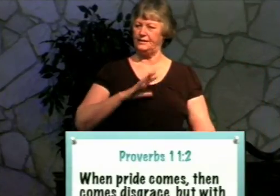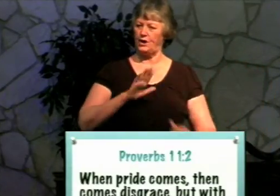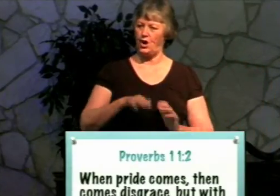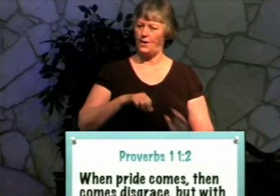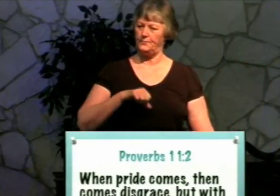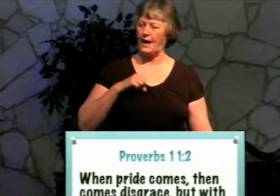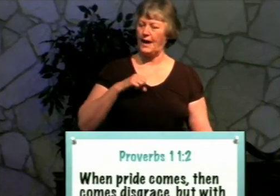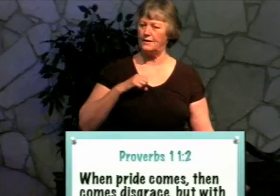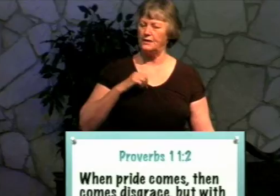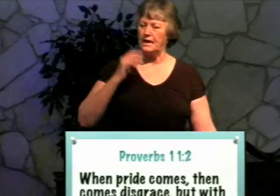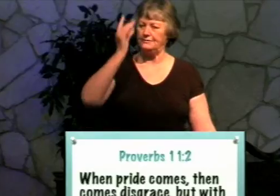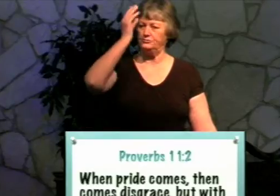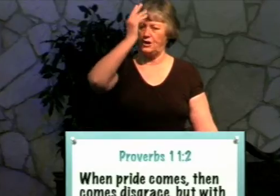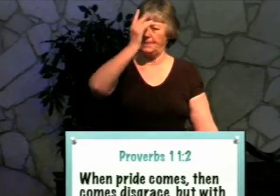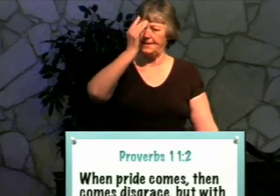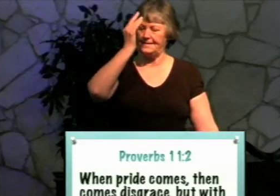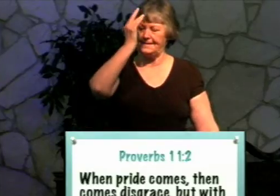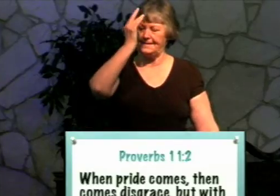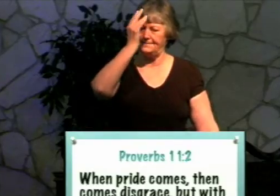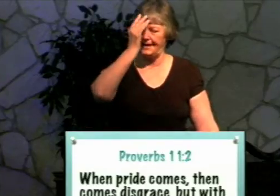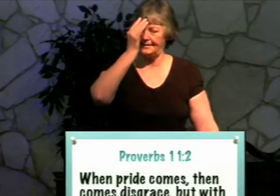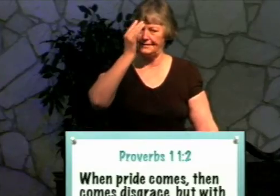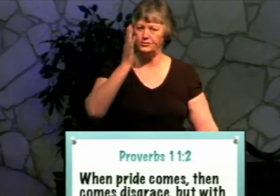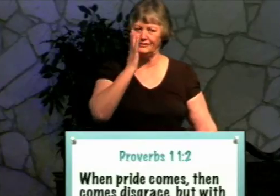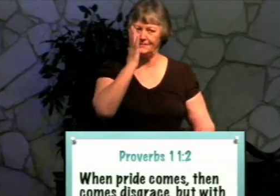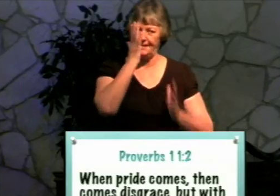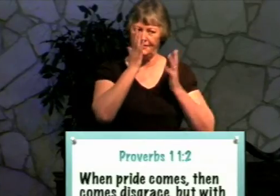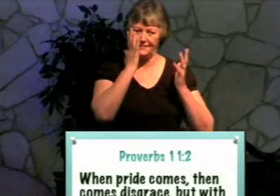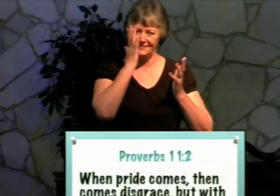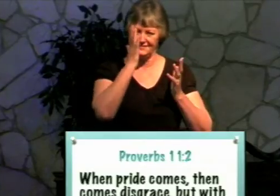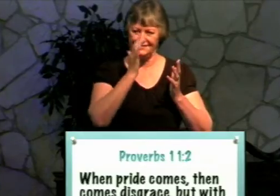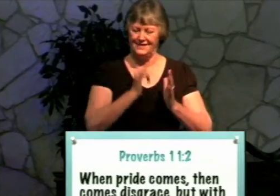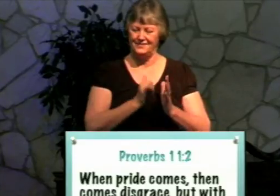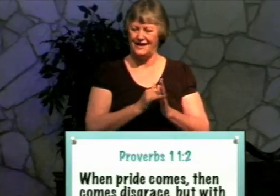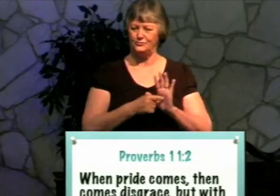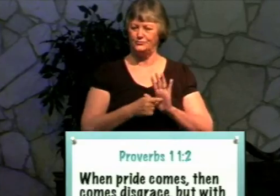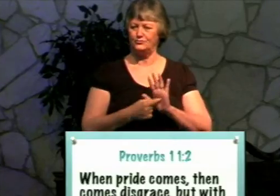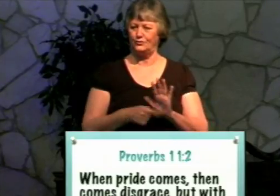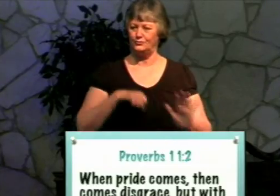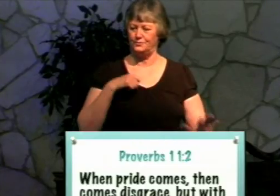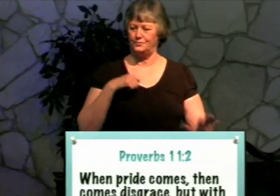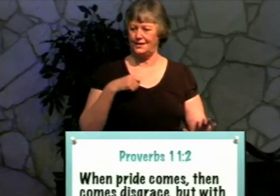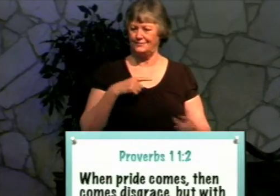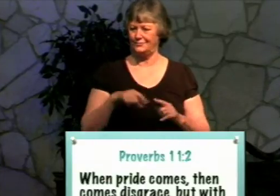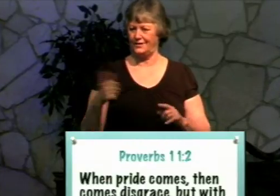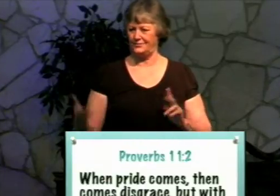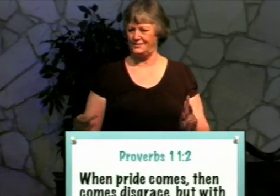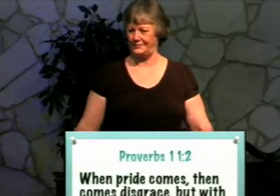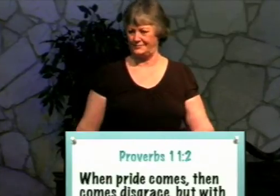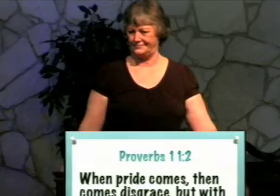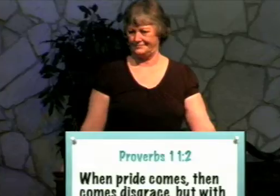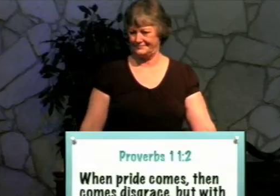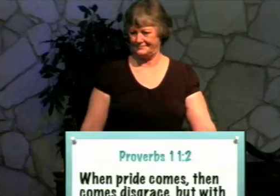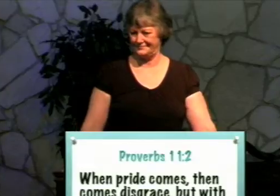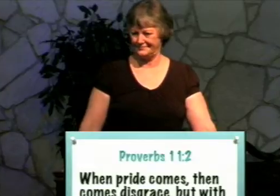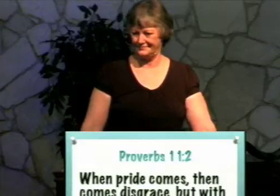feeling all proud, and you start thinking about it, you're embarrassed that you showed your pride to other people.